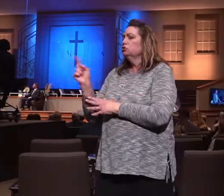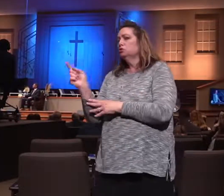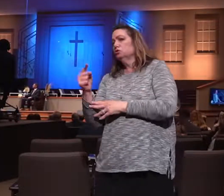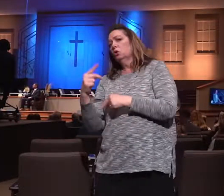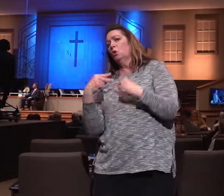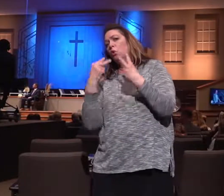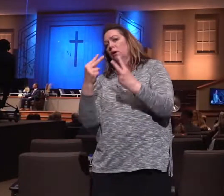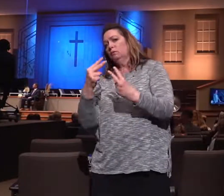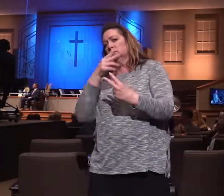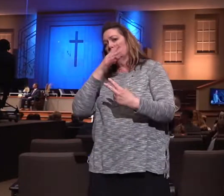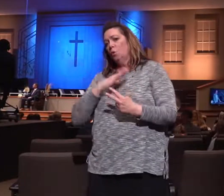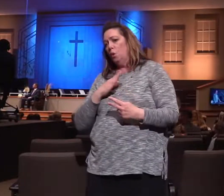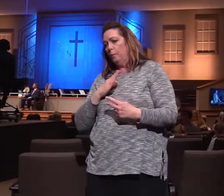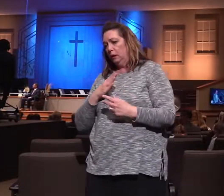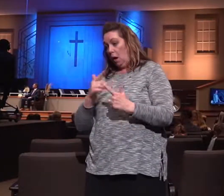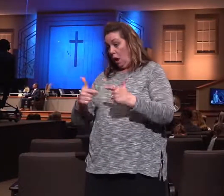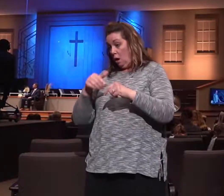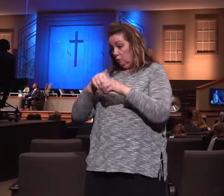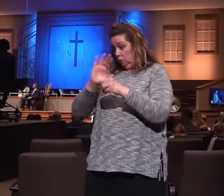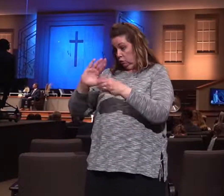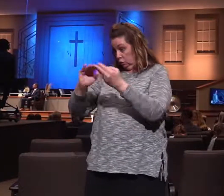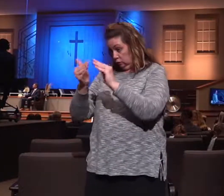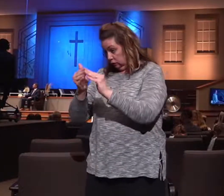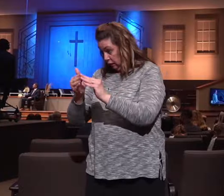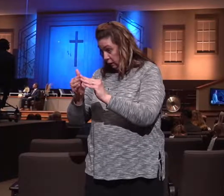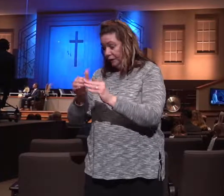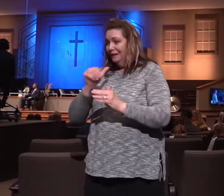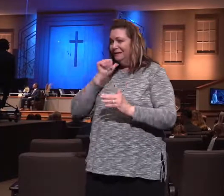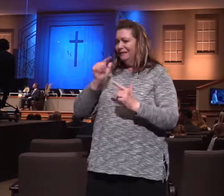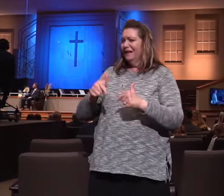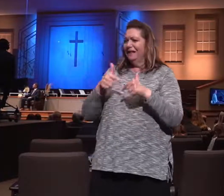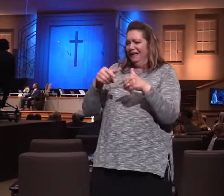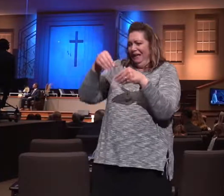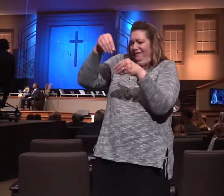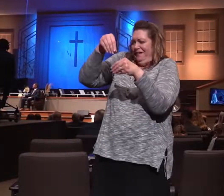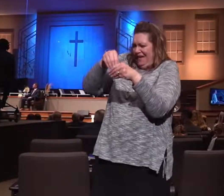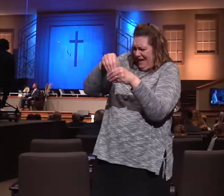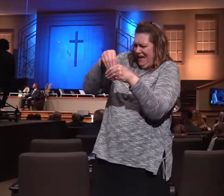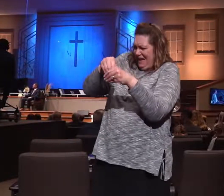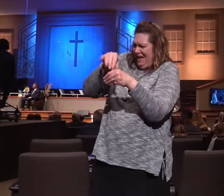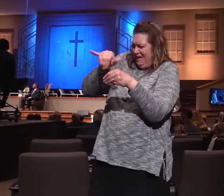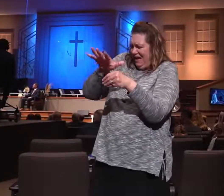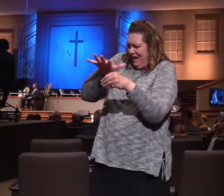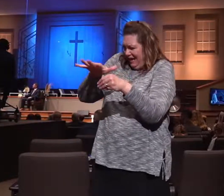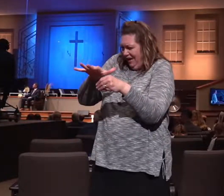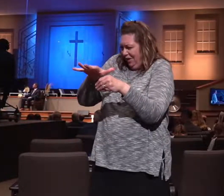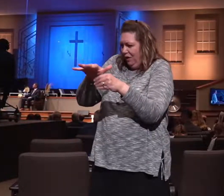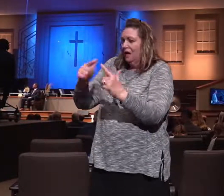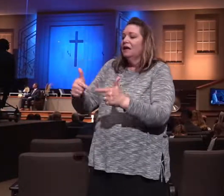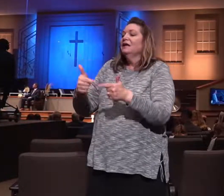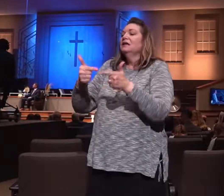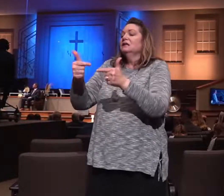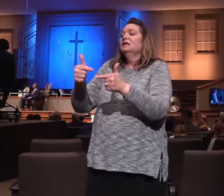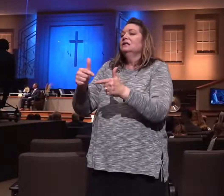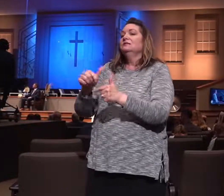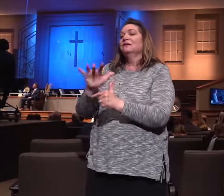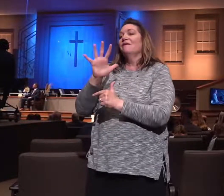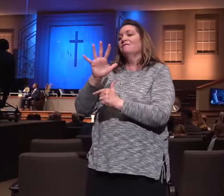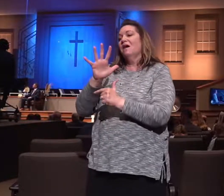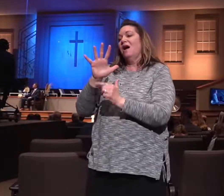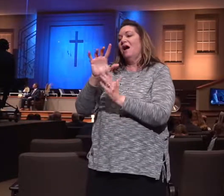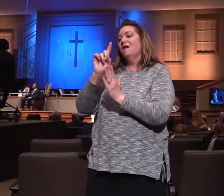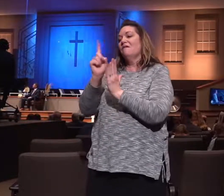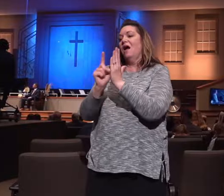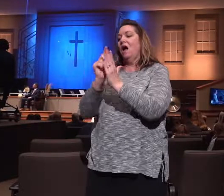in Christchurch right now. He said she doesn't live in Christchurch. She lives in Nelson. Nelson's about 5 hours north of us.